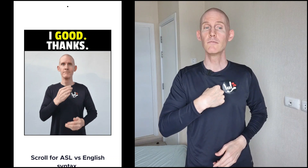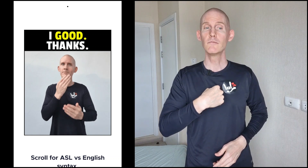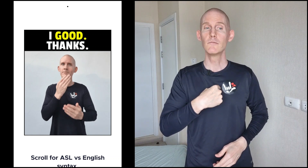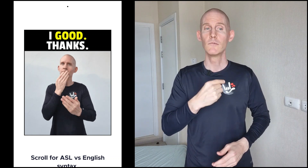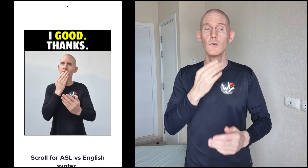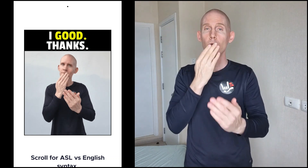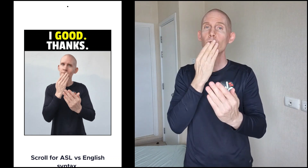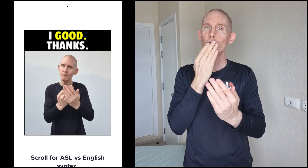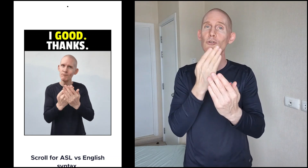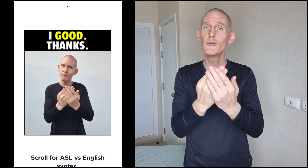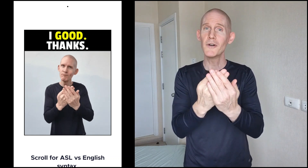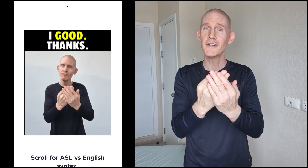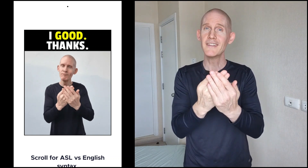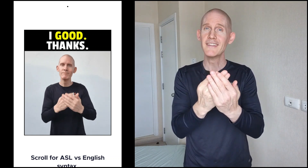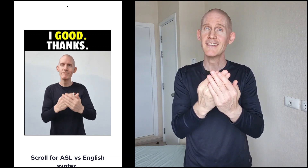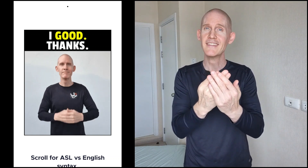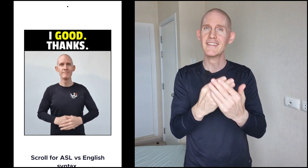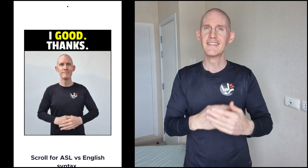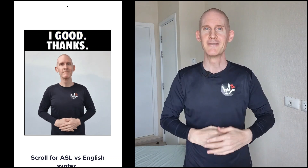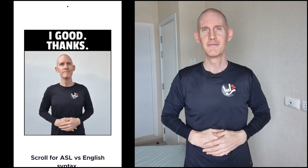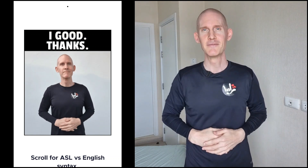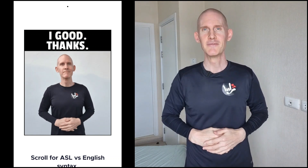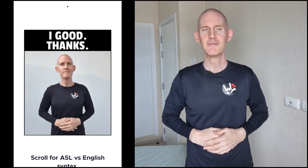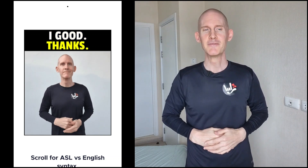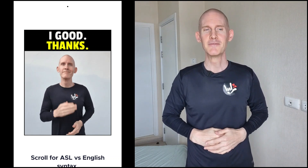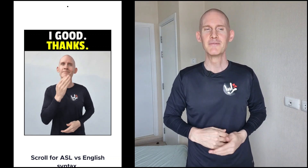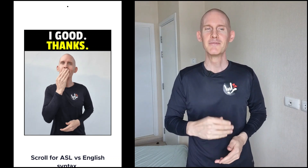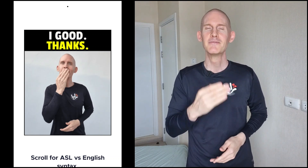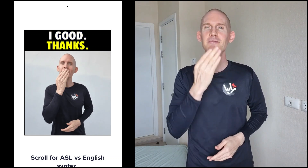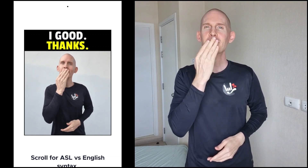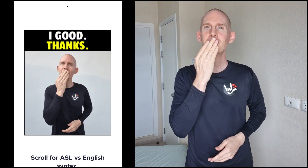I, good,